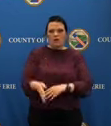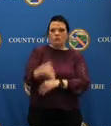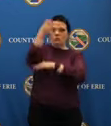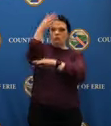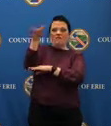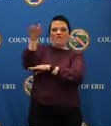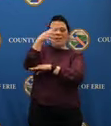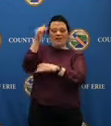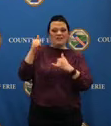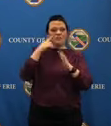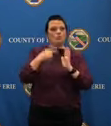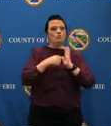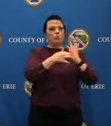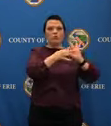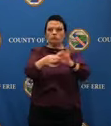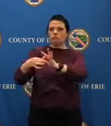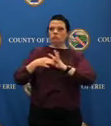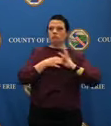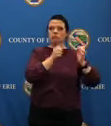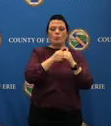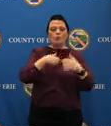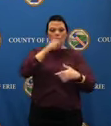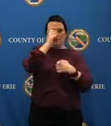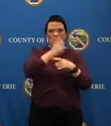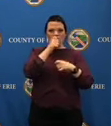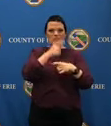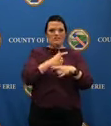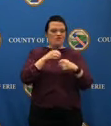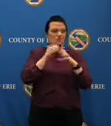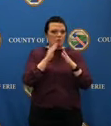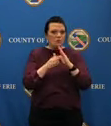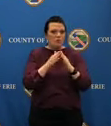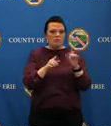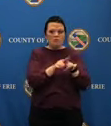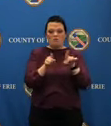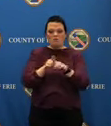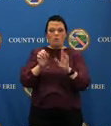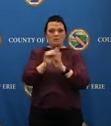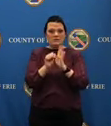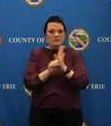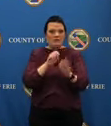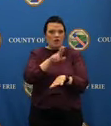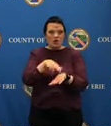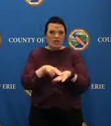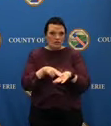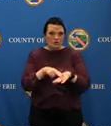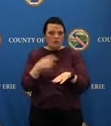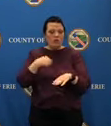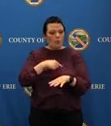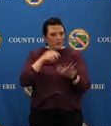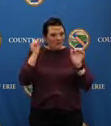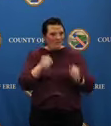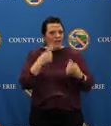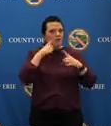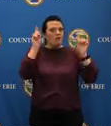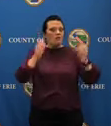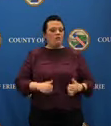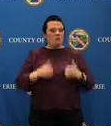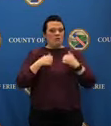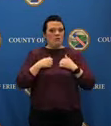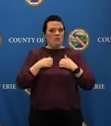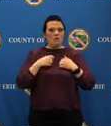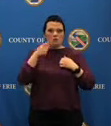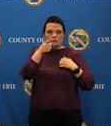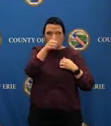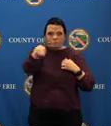to show solidarity with my brothers and sisters in the community, as well as our state and nation, that we can get through this together. Put your flag